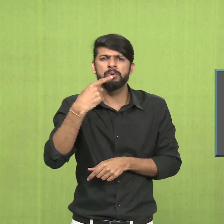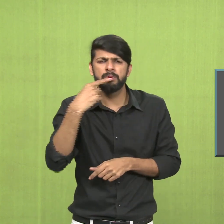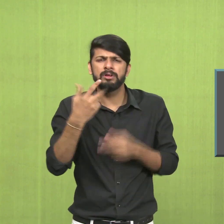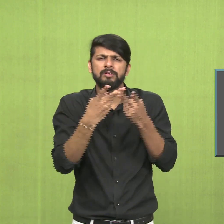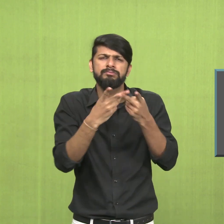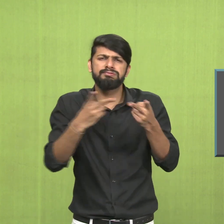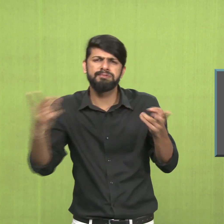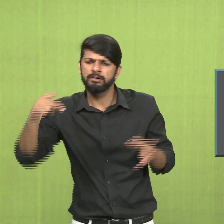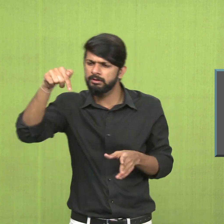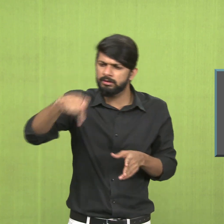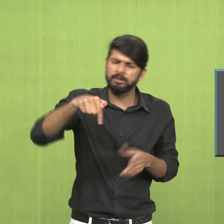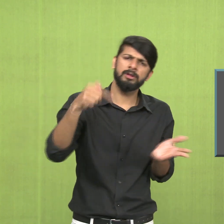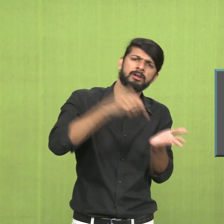there are various different kind of inks.